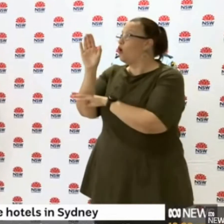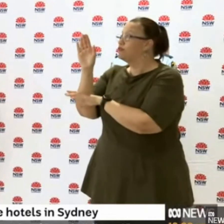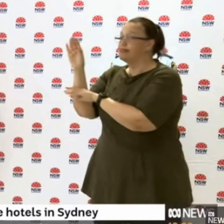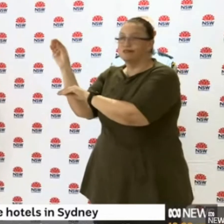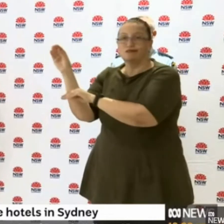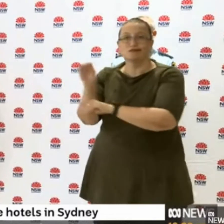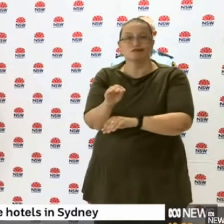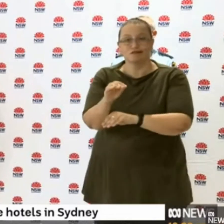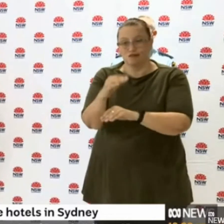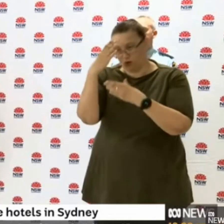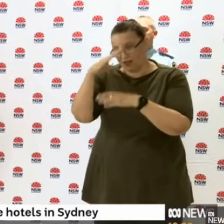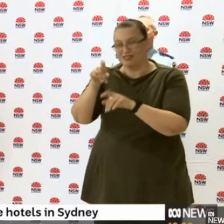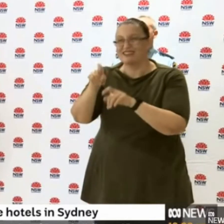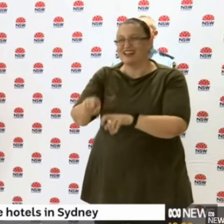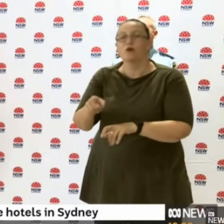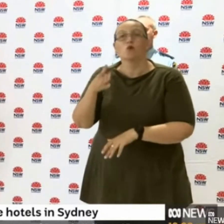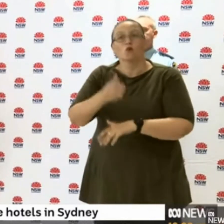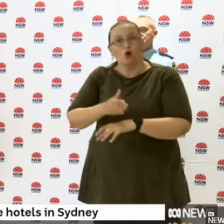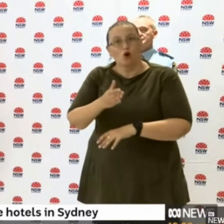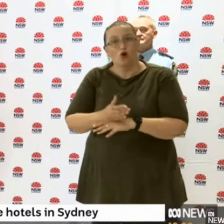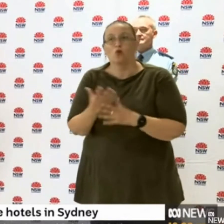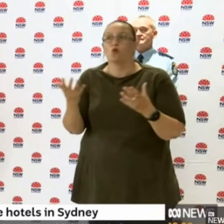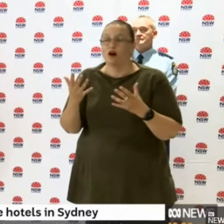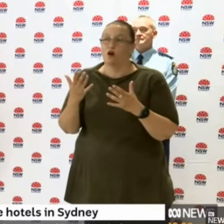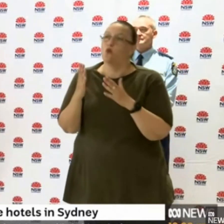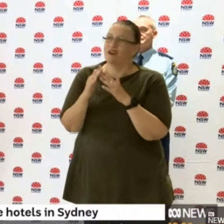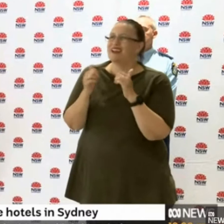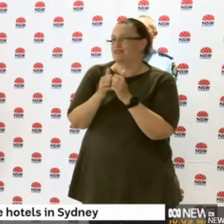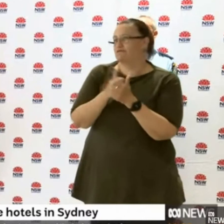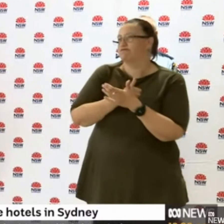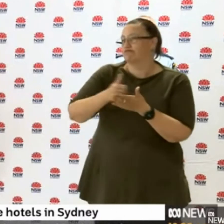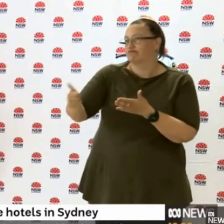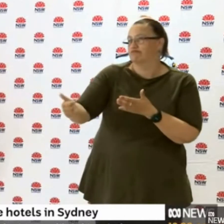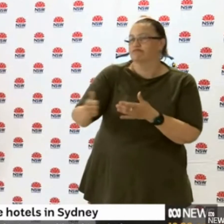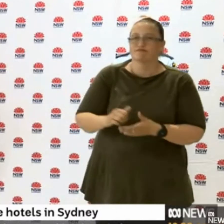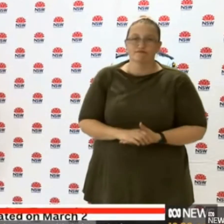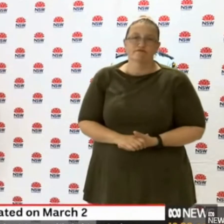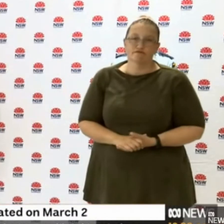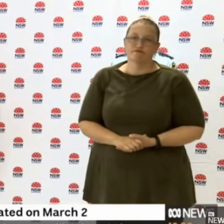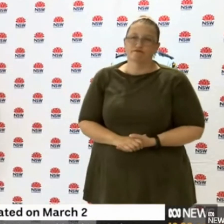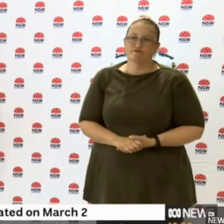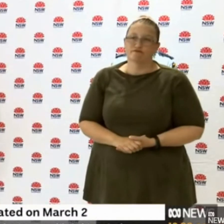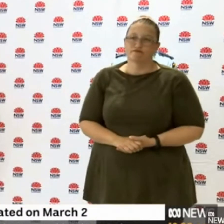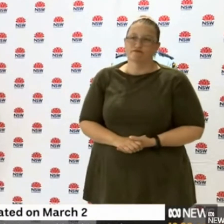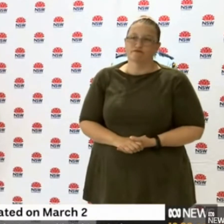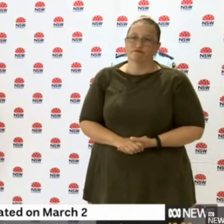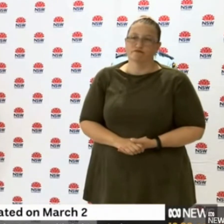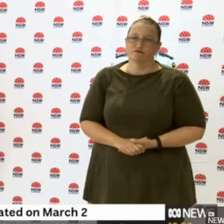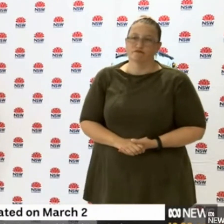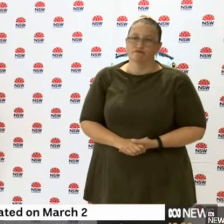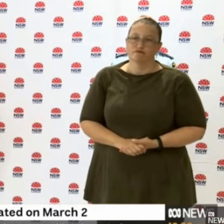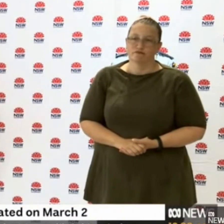on the weekend and does weekend shifts in the hotel quarantine system. So in terms of, he was